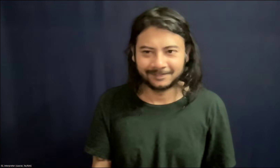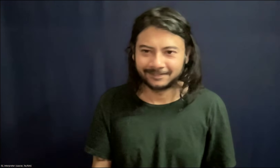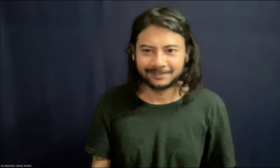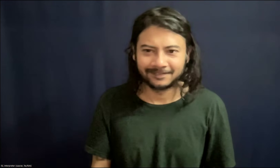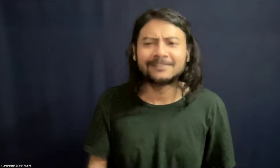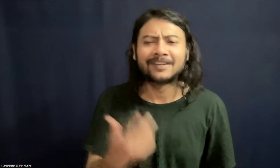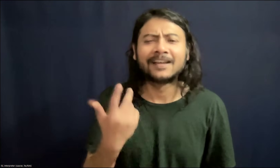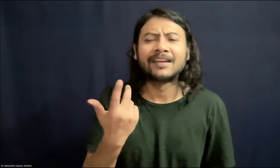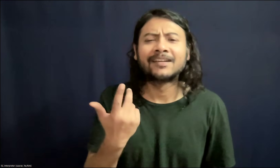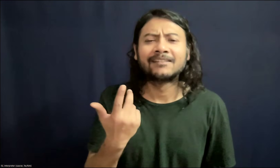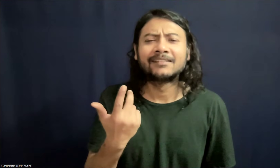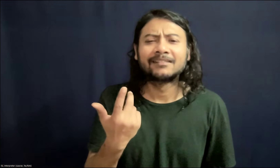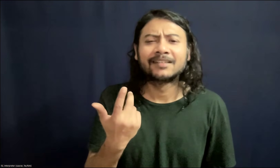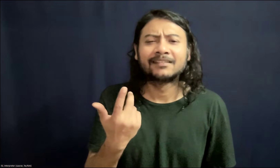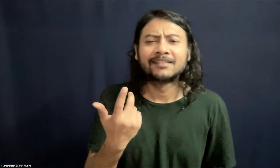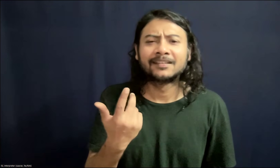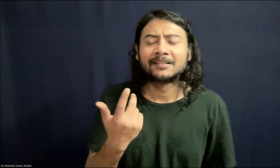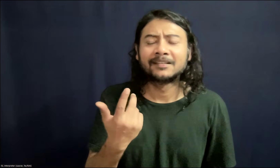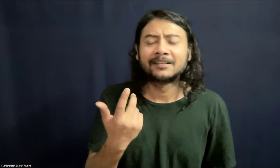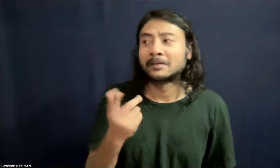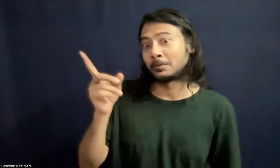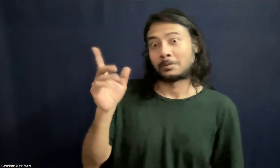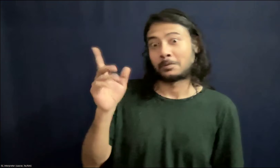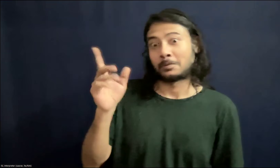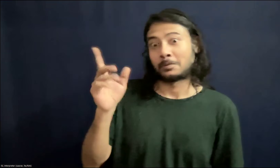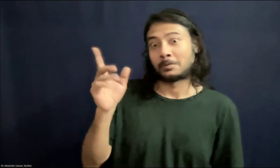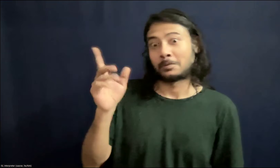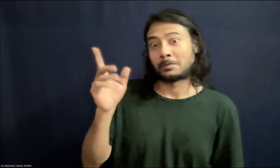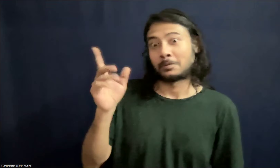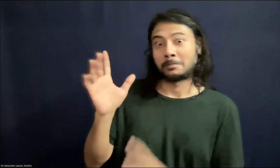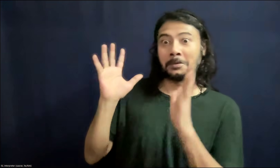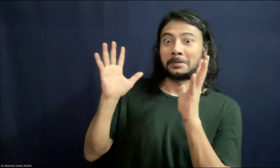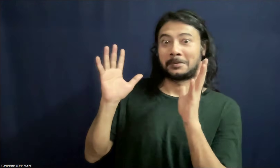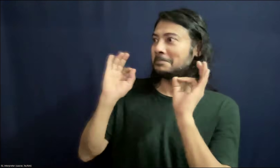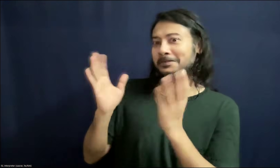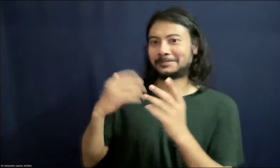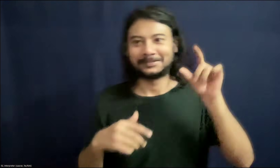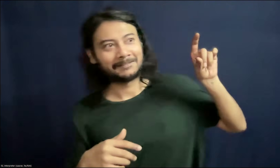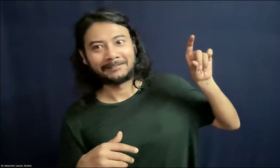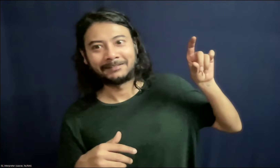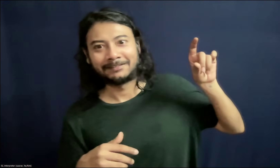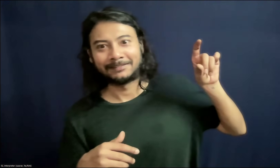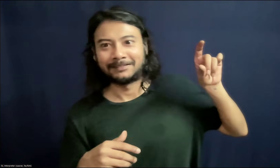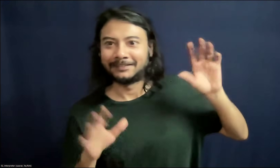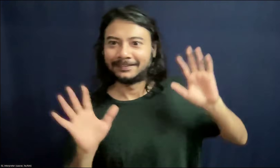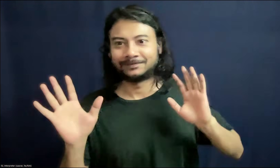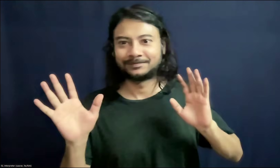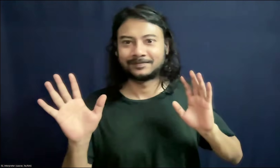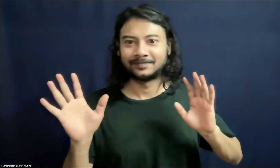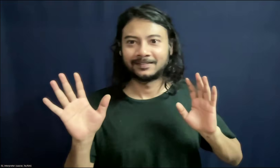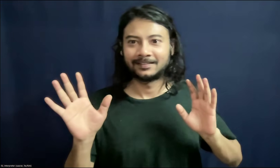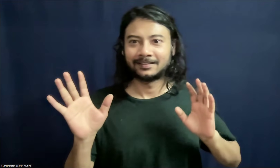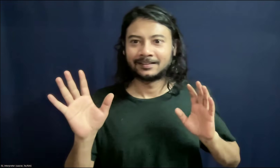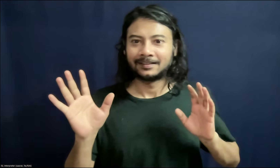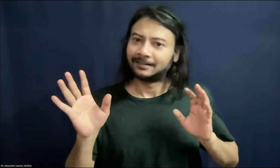Because we feel that elephant is so great, so we want to take a selfie. We neglect it. But the Paramatma who's sitting